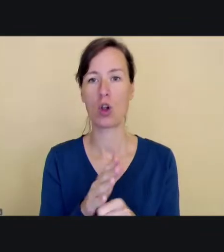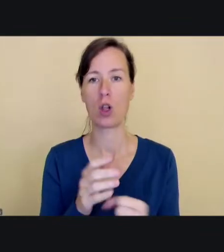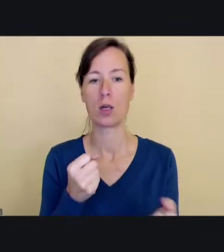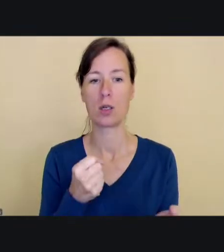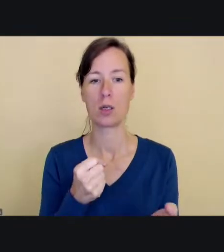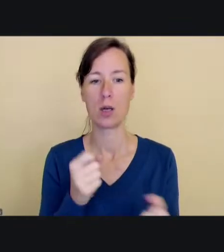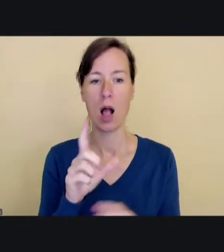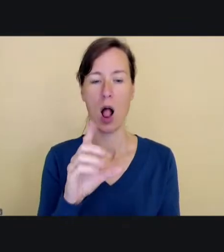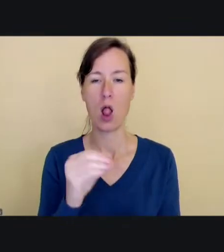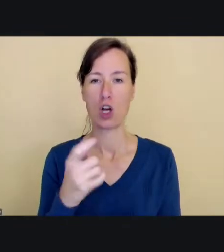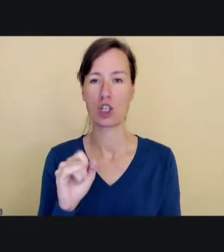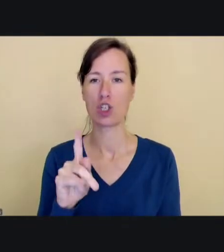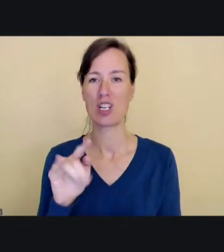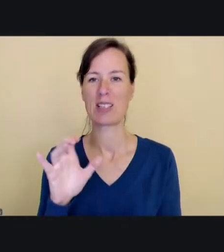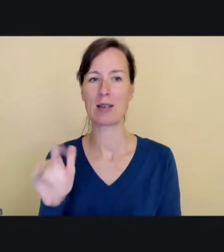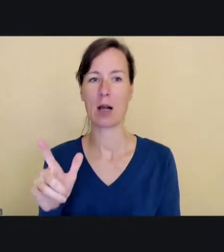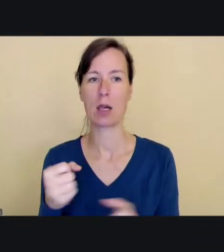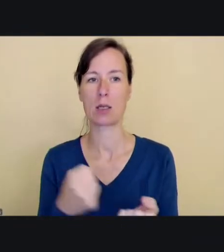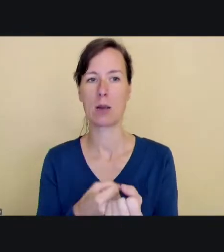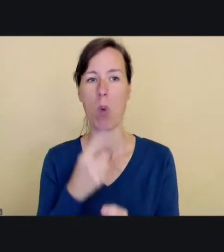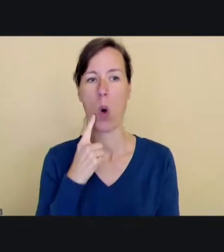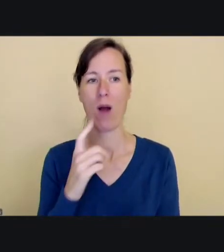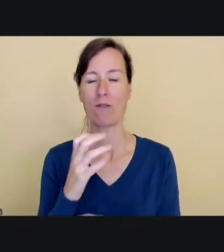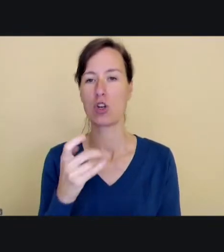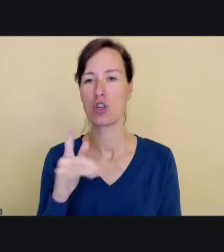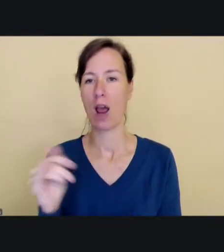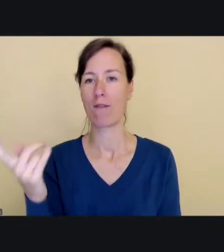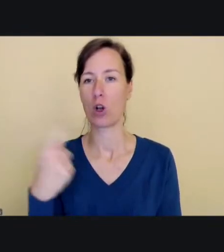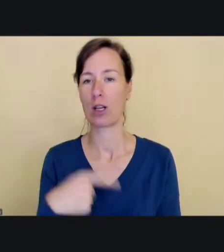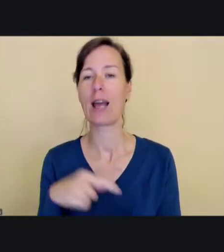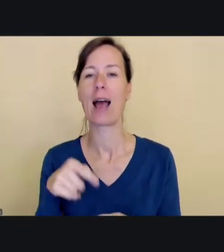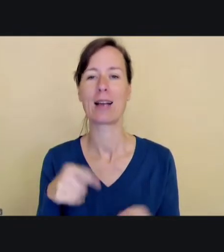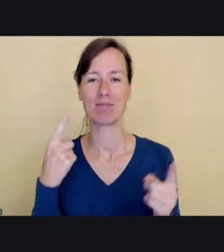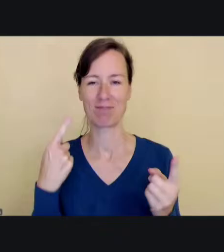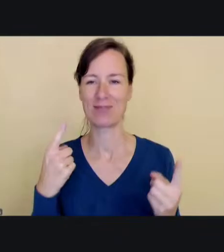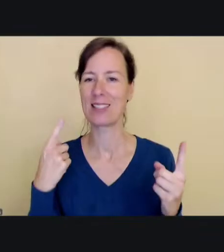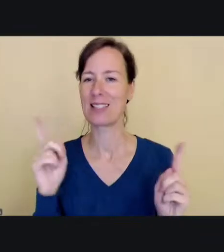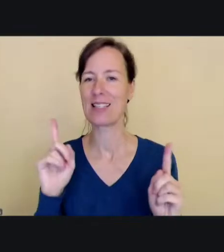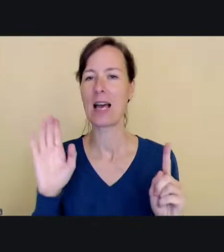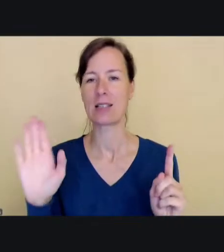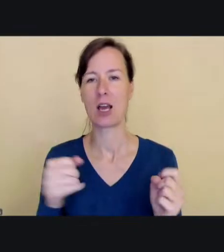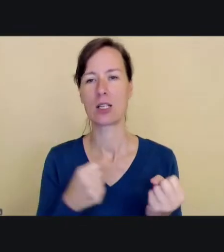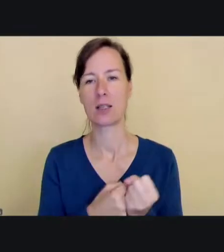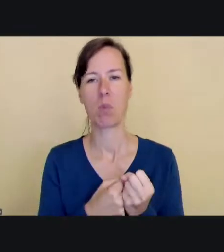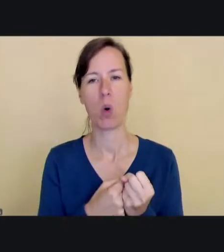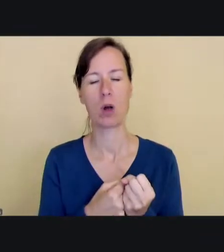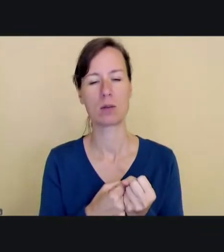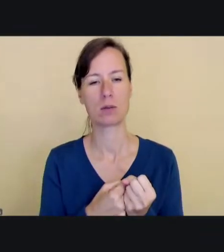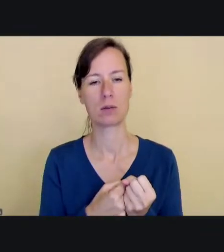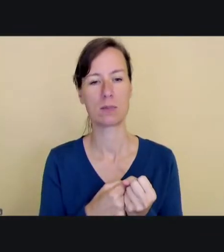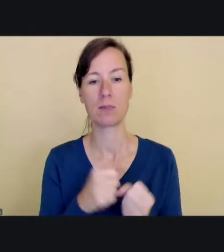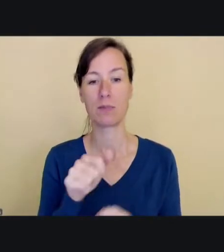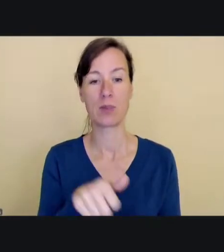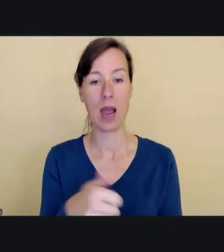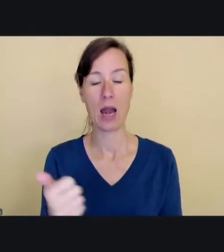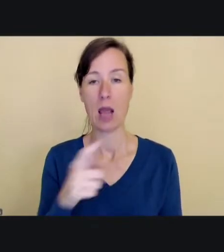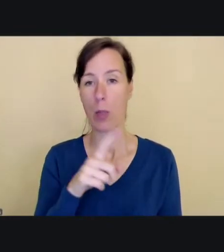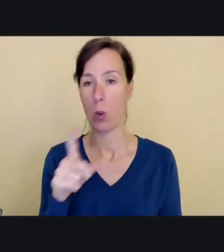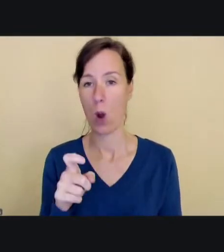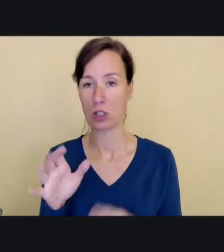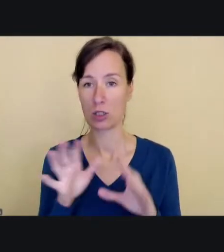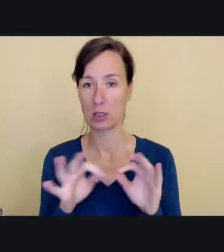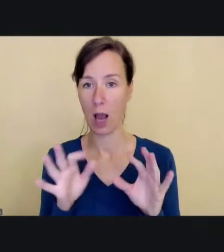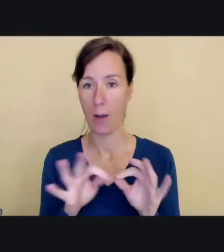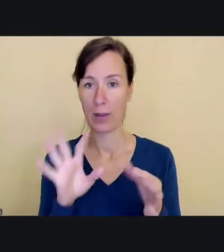it was a success in the support that they provided. Any other questions or comments as it relates